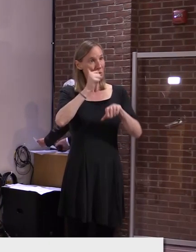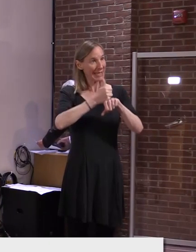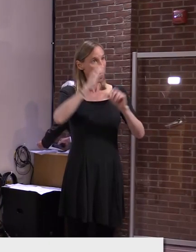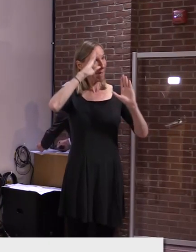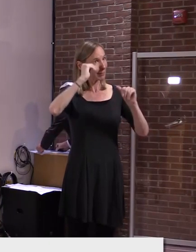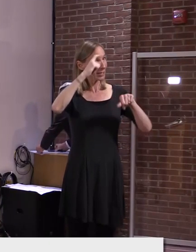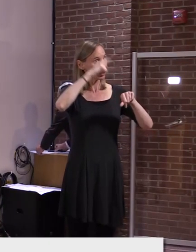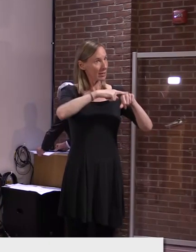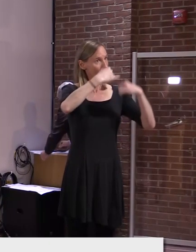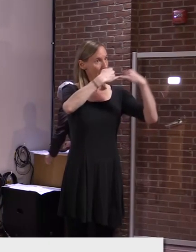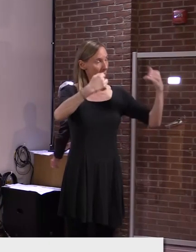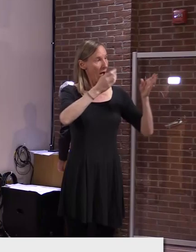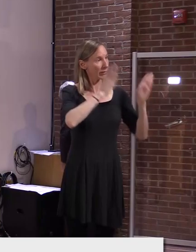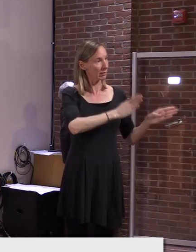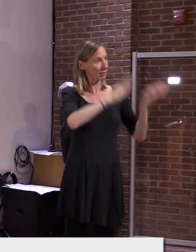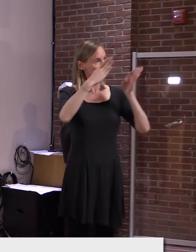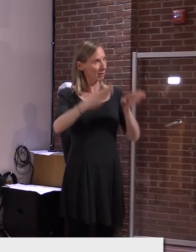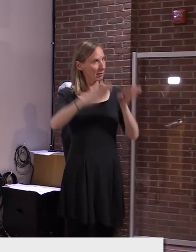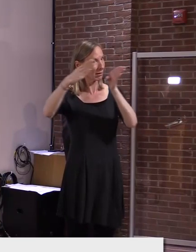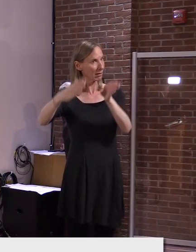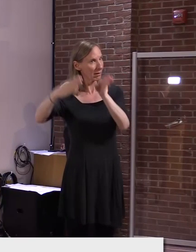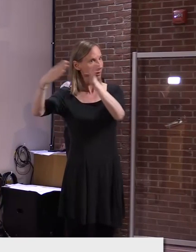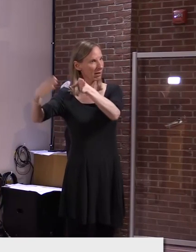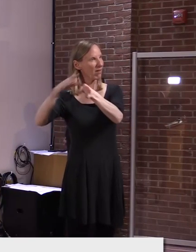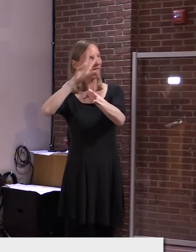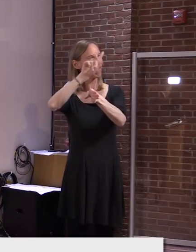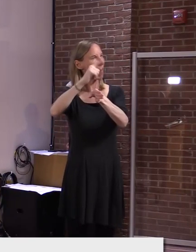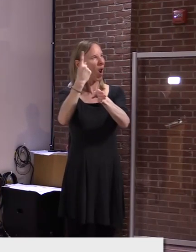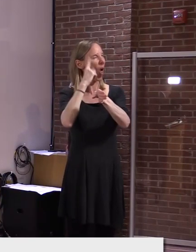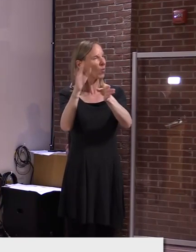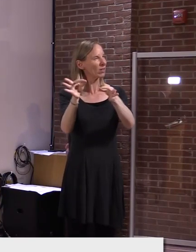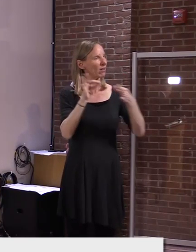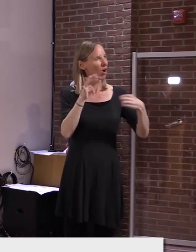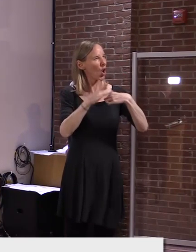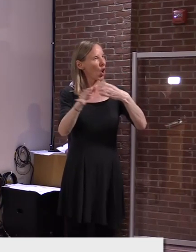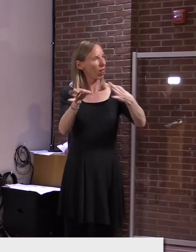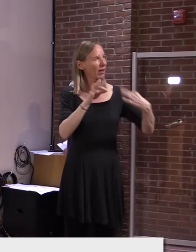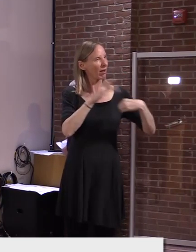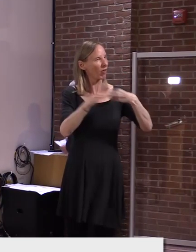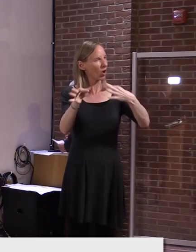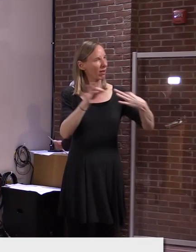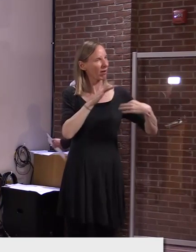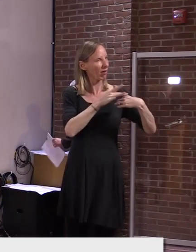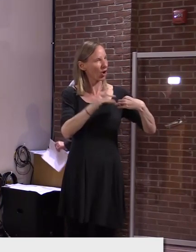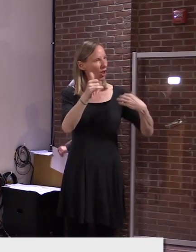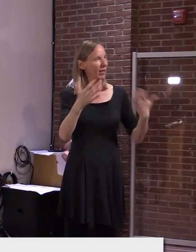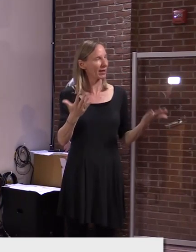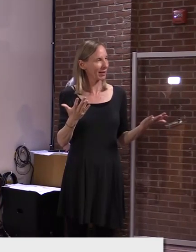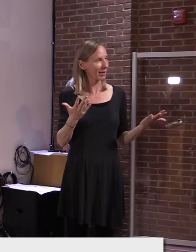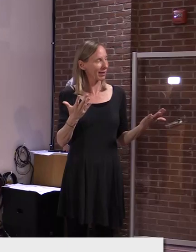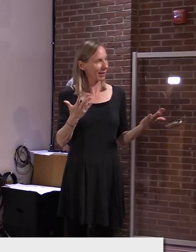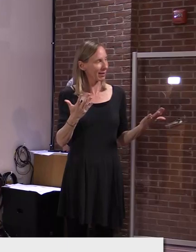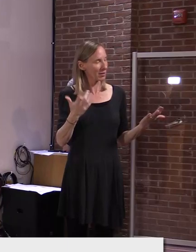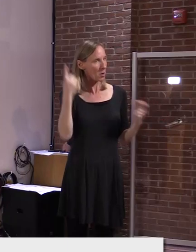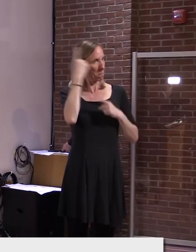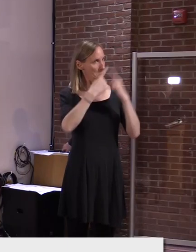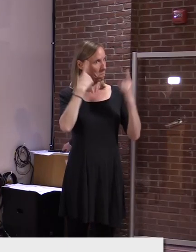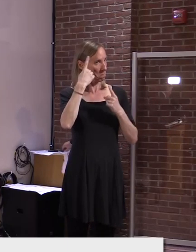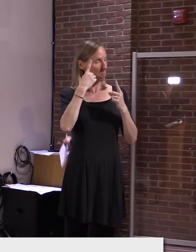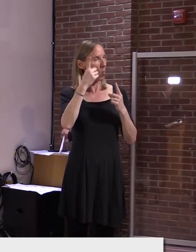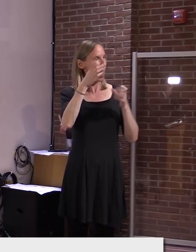return to normal. One reader is interested in the date on when state of Vermont government